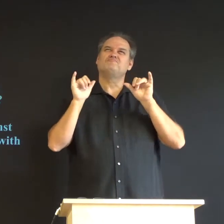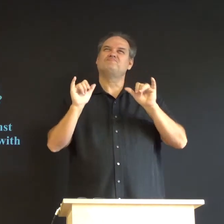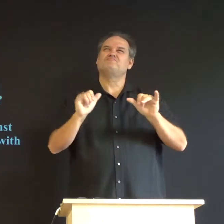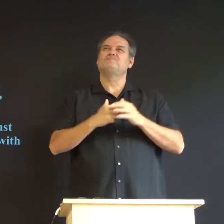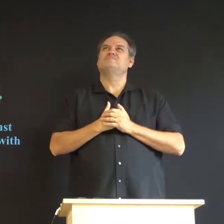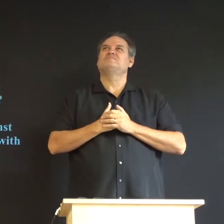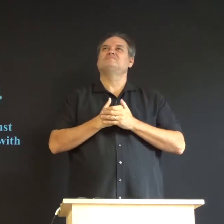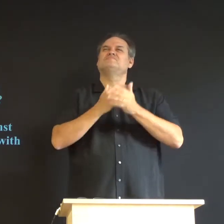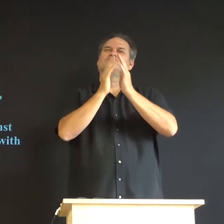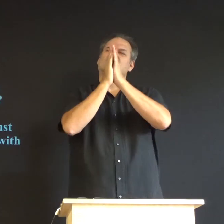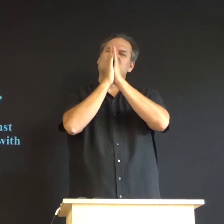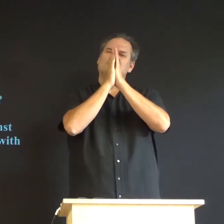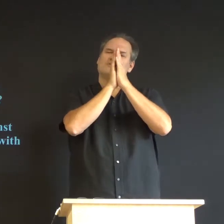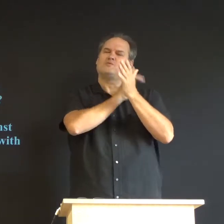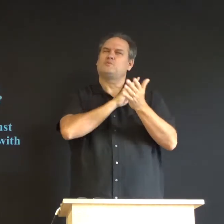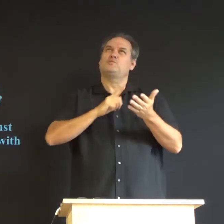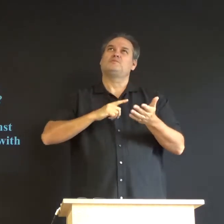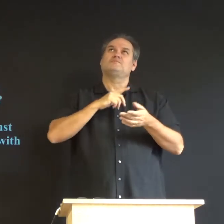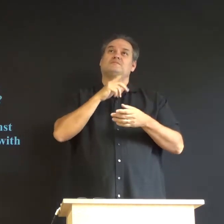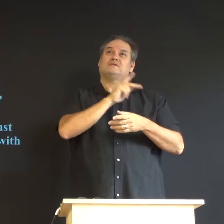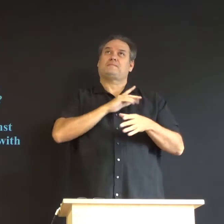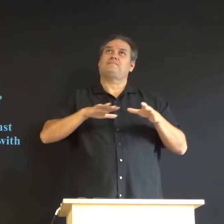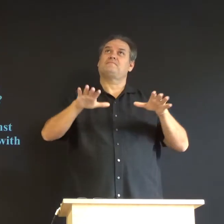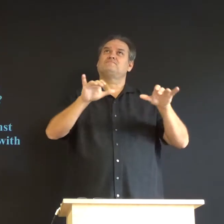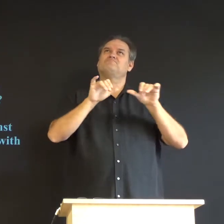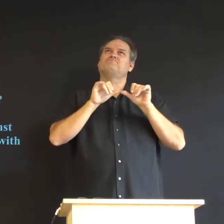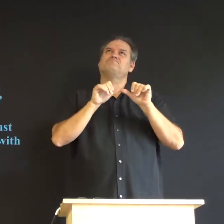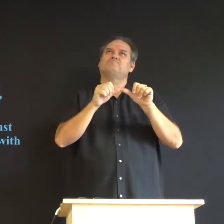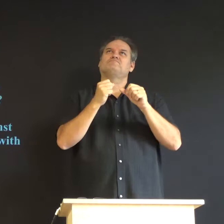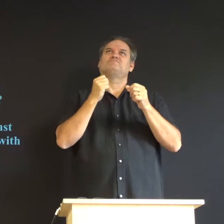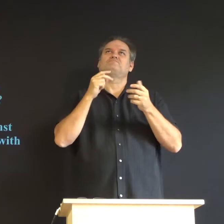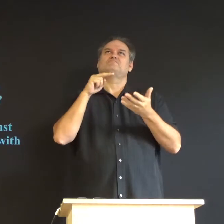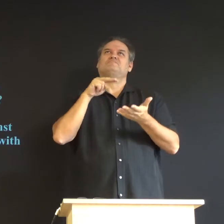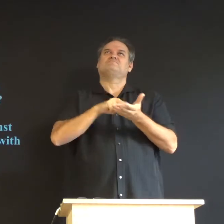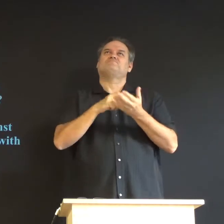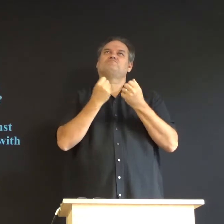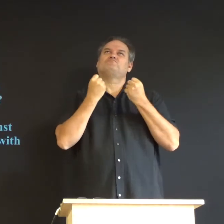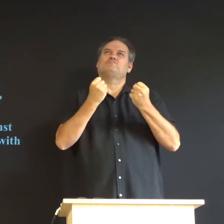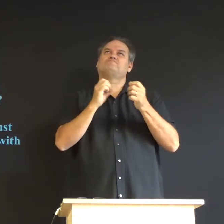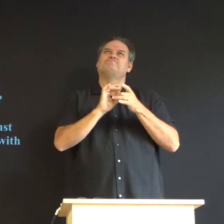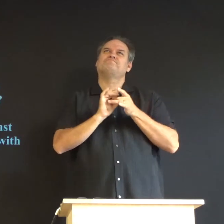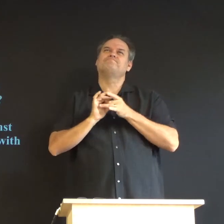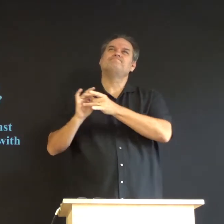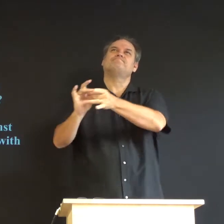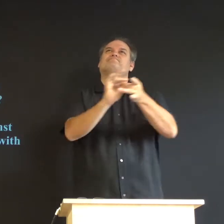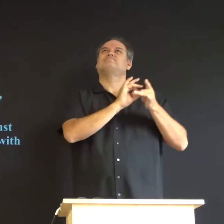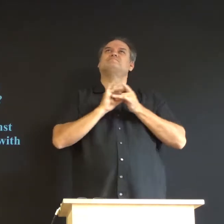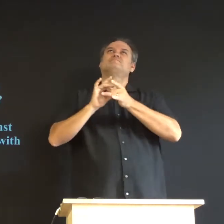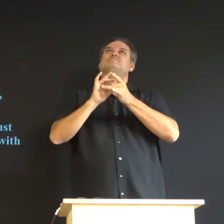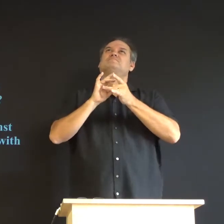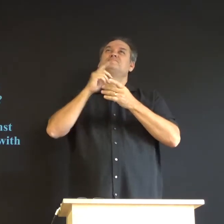kingdom is strong. I pray, Lord, that your kingdom remains